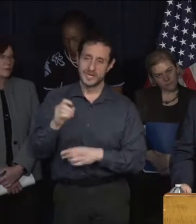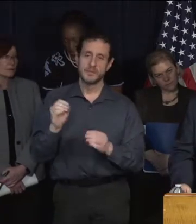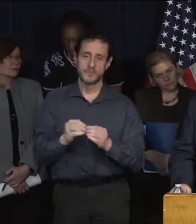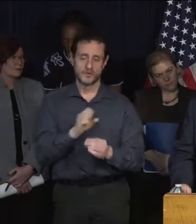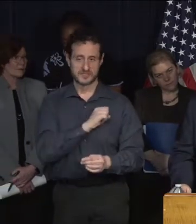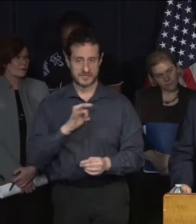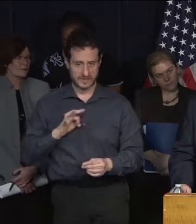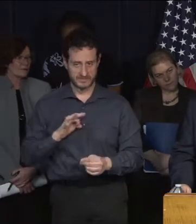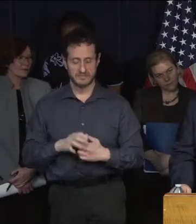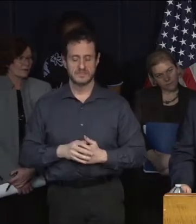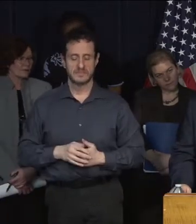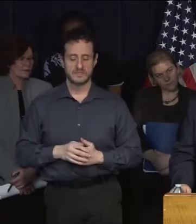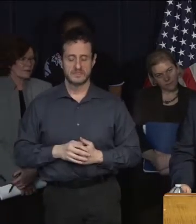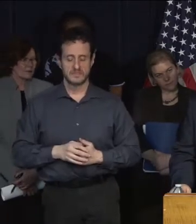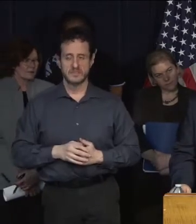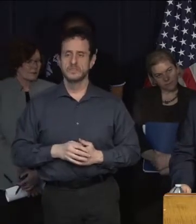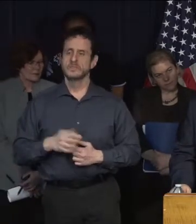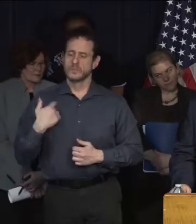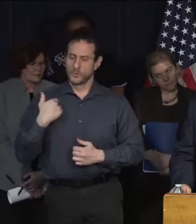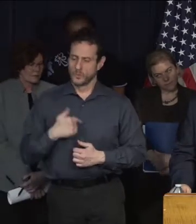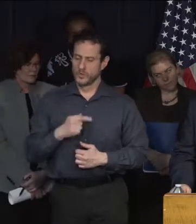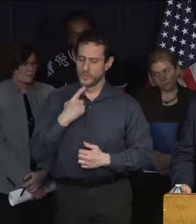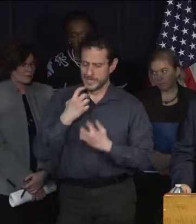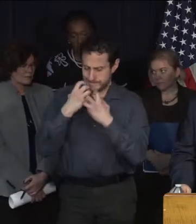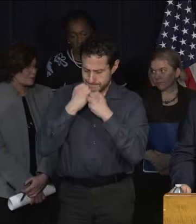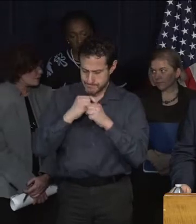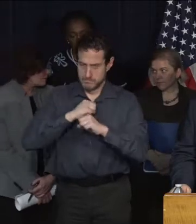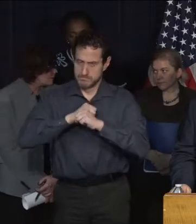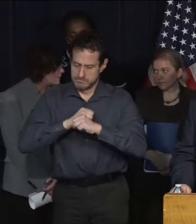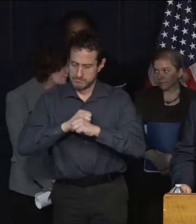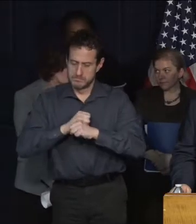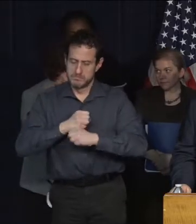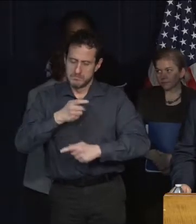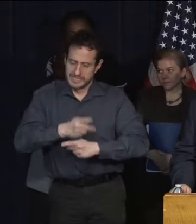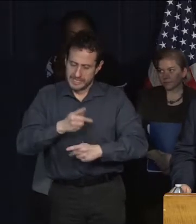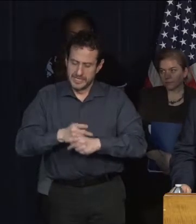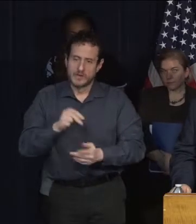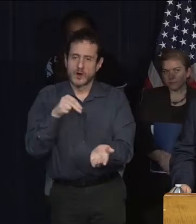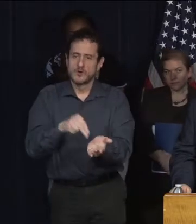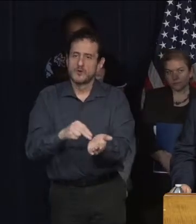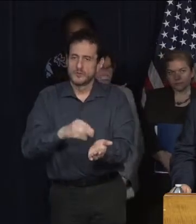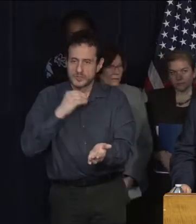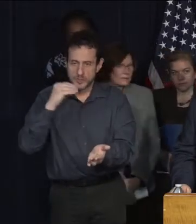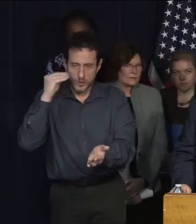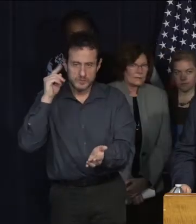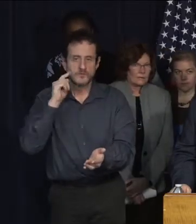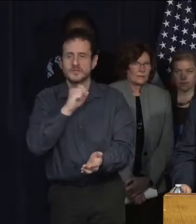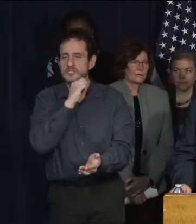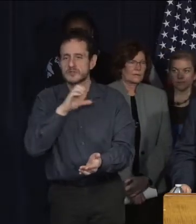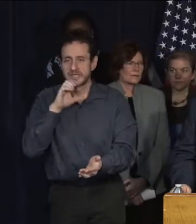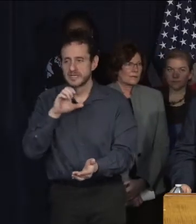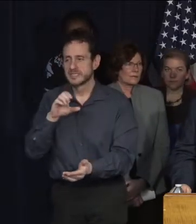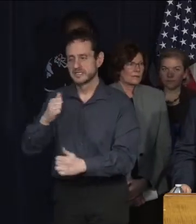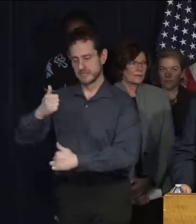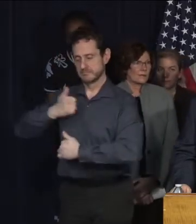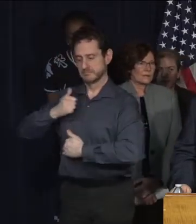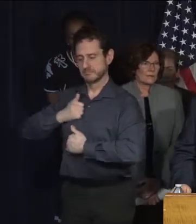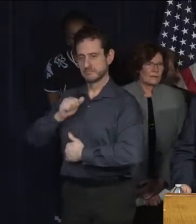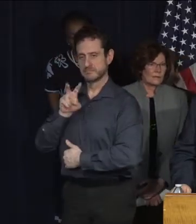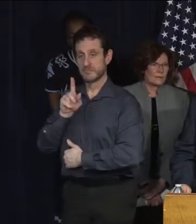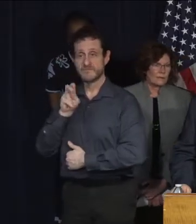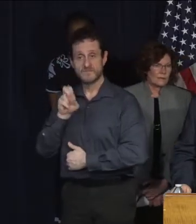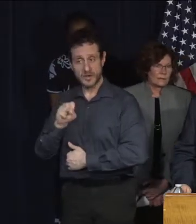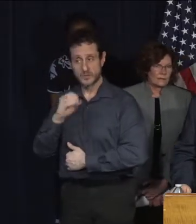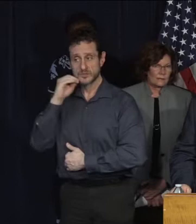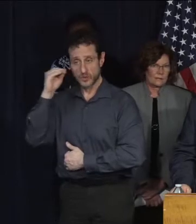personnel. We're being very protective of our nursing homes and our veterans homes,